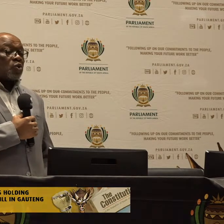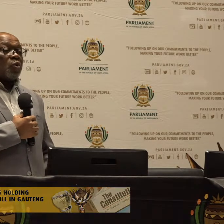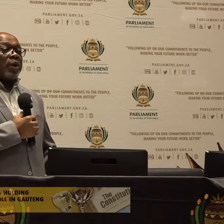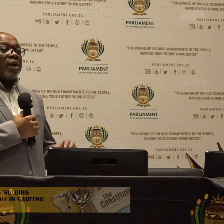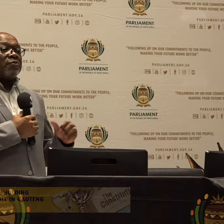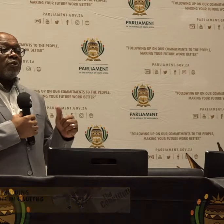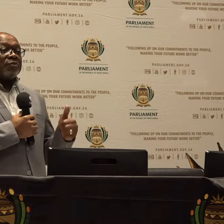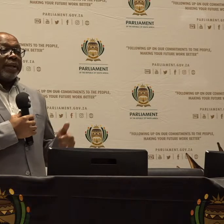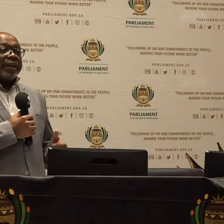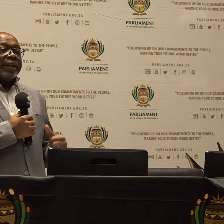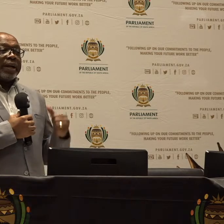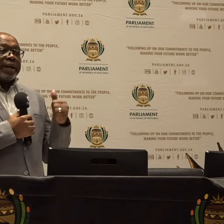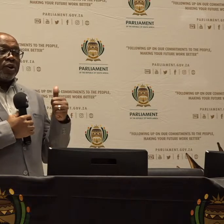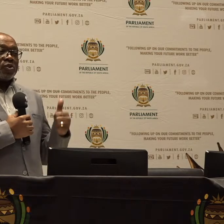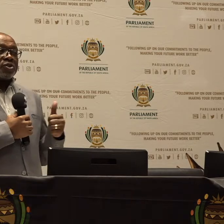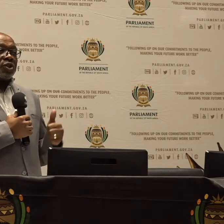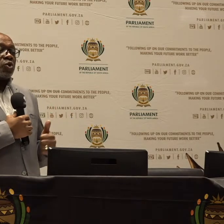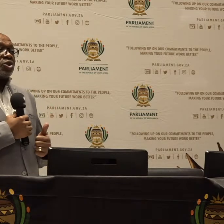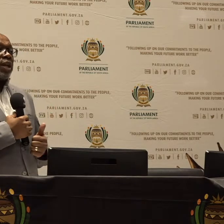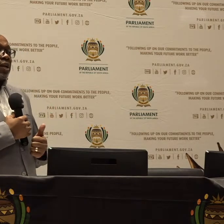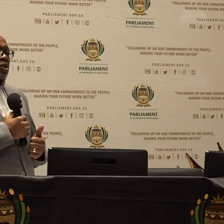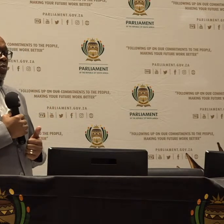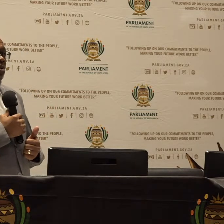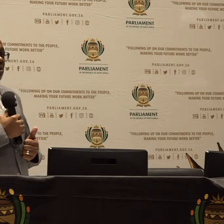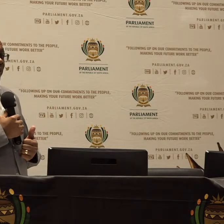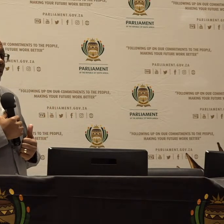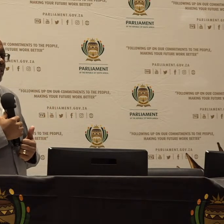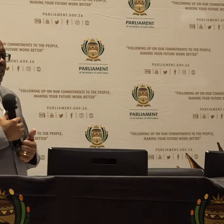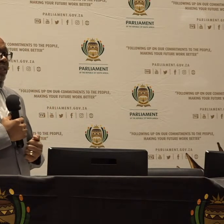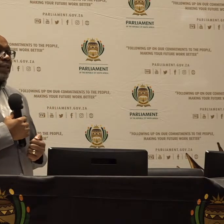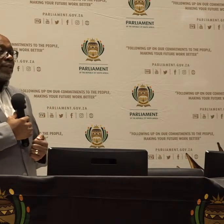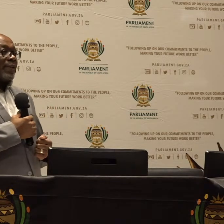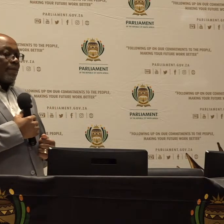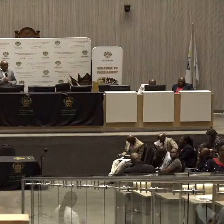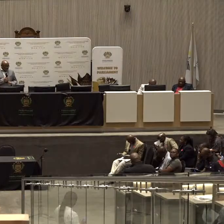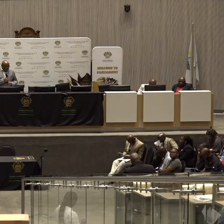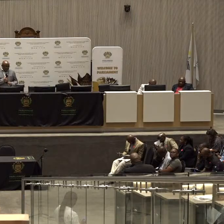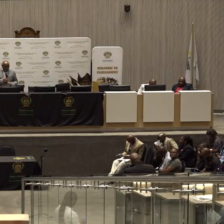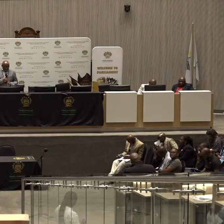so we are fulfilling a constitutional responsibility